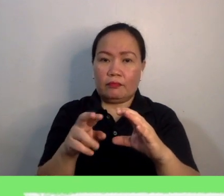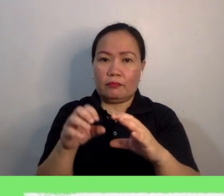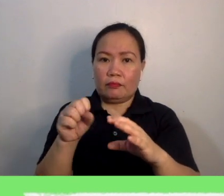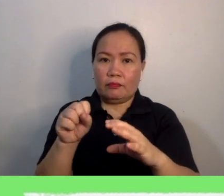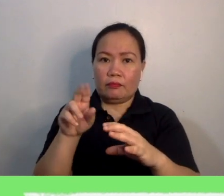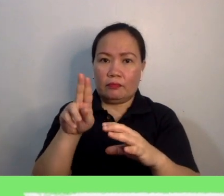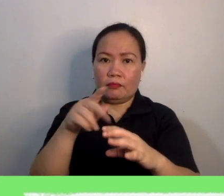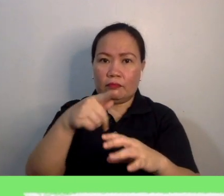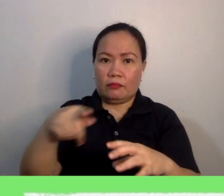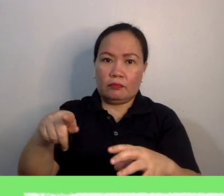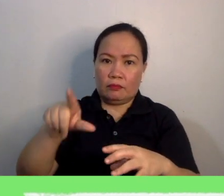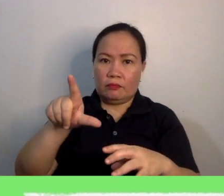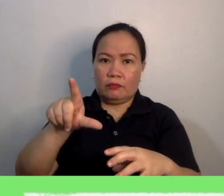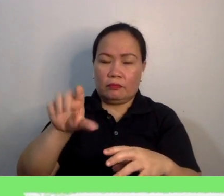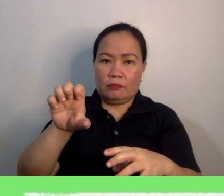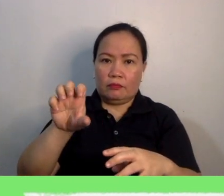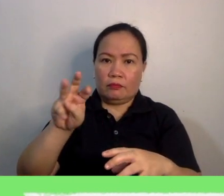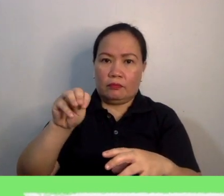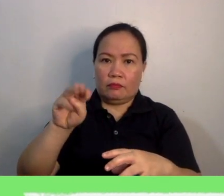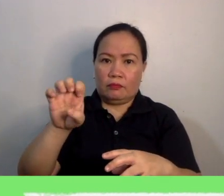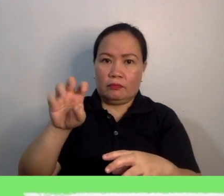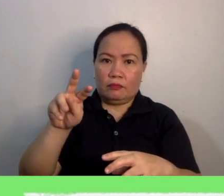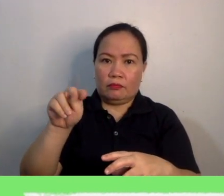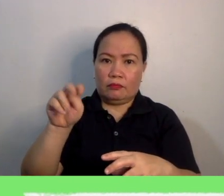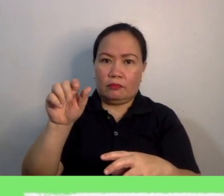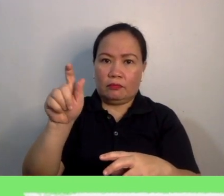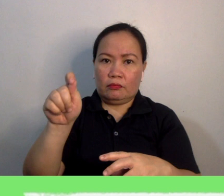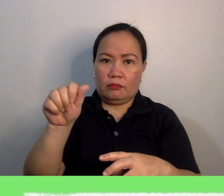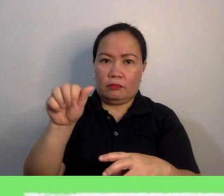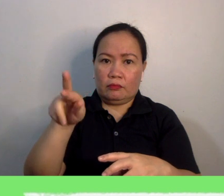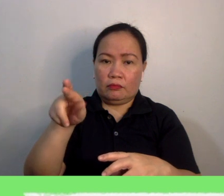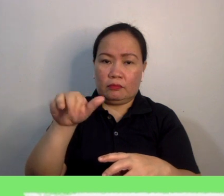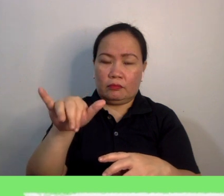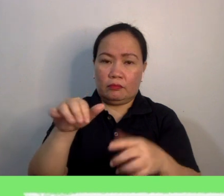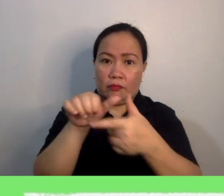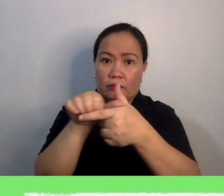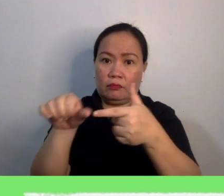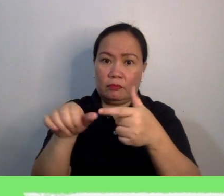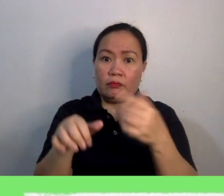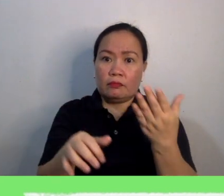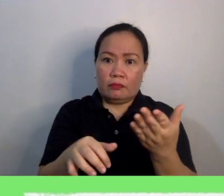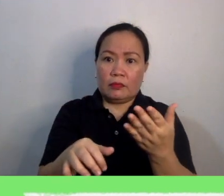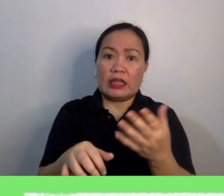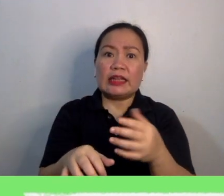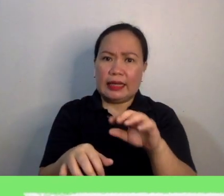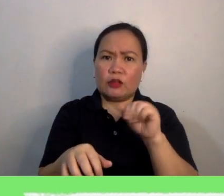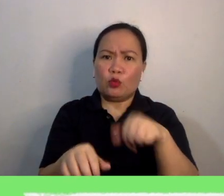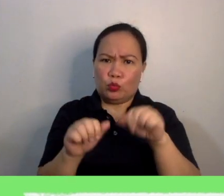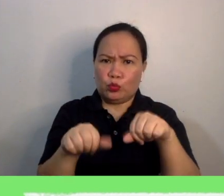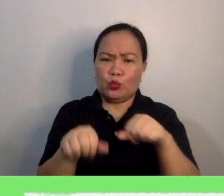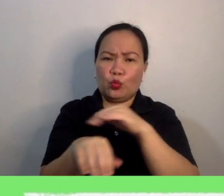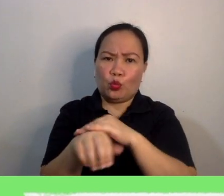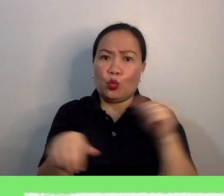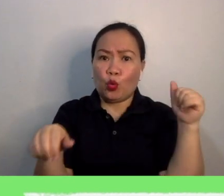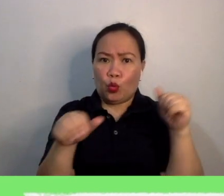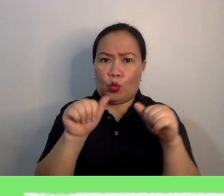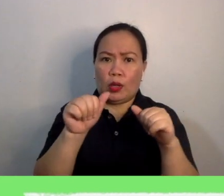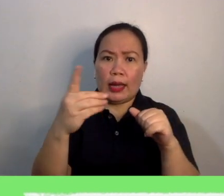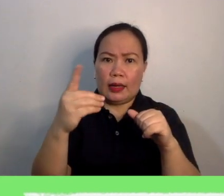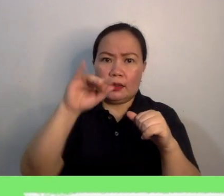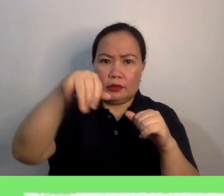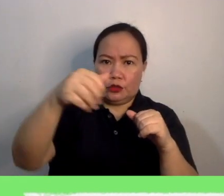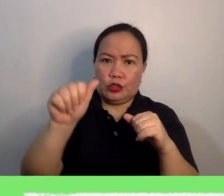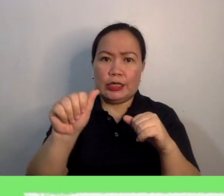and i-relate natin yung previous concept natin kanina. They are also adjacent angles. So,